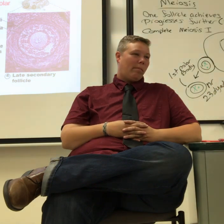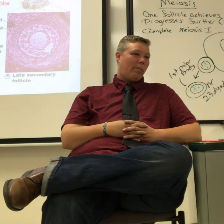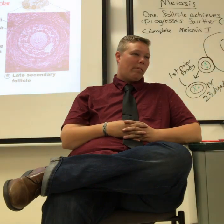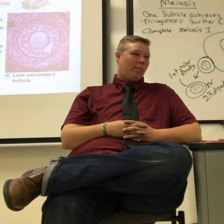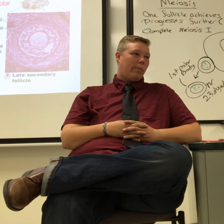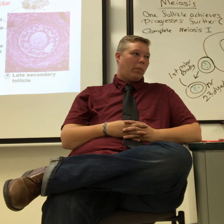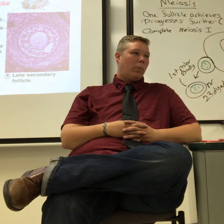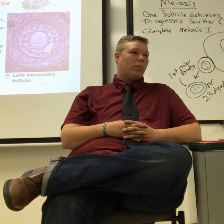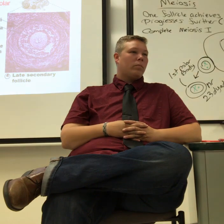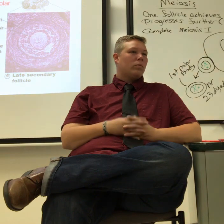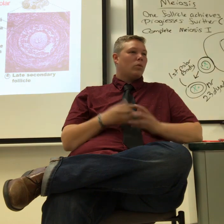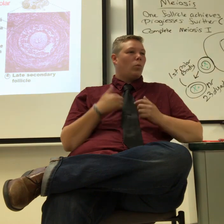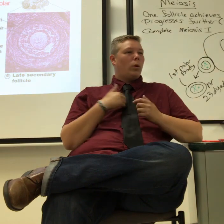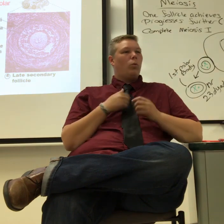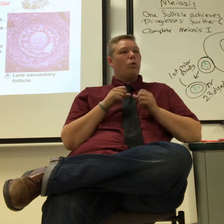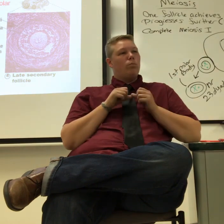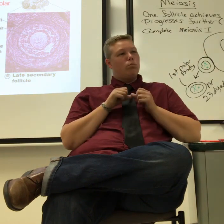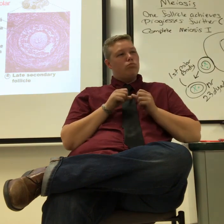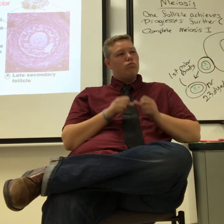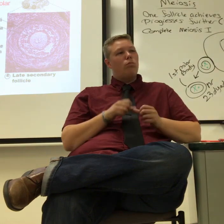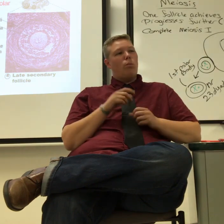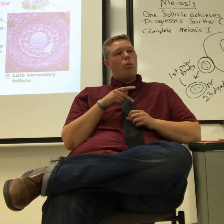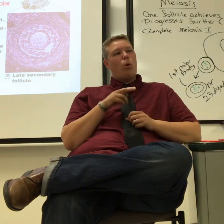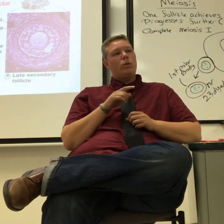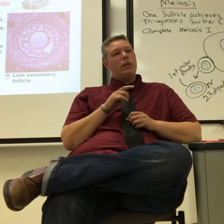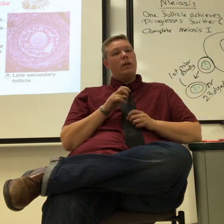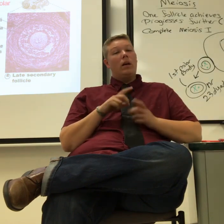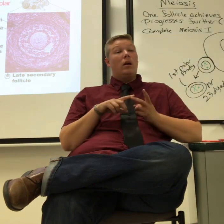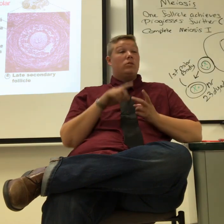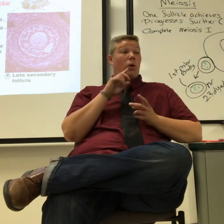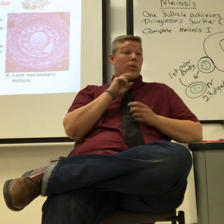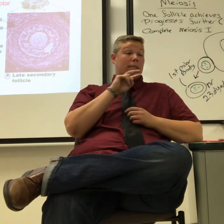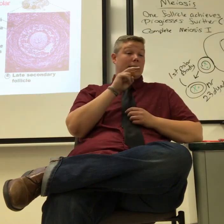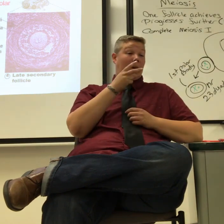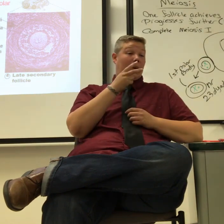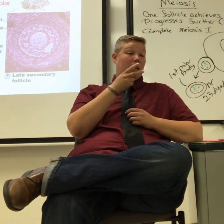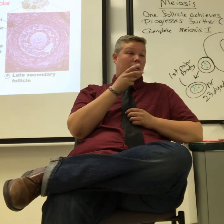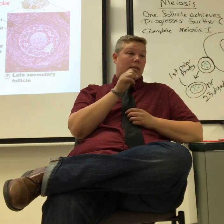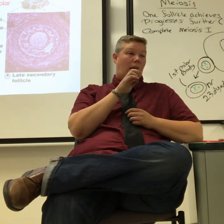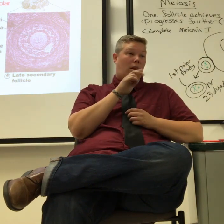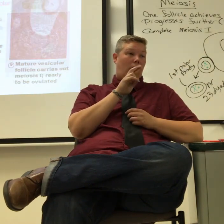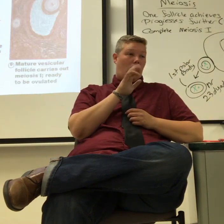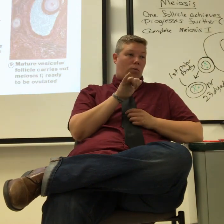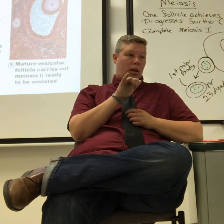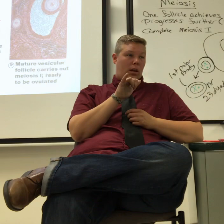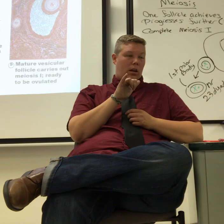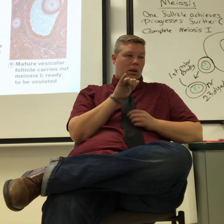So let's proceed. We go from secondary to Graafian.